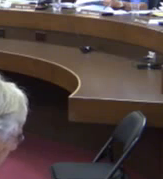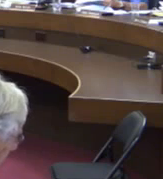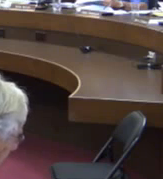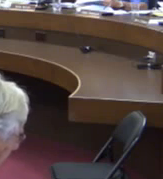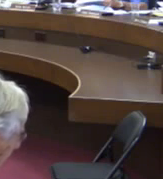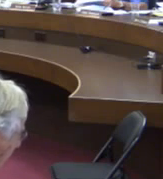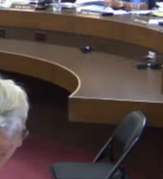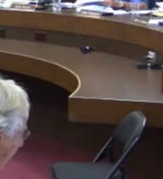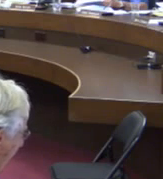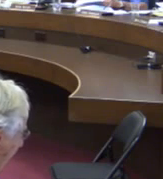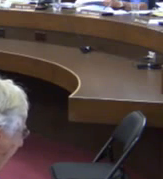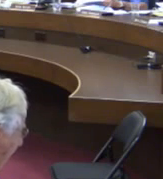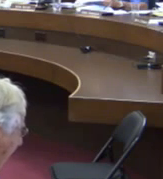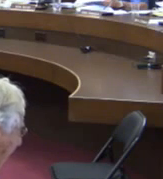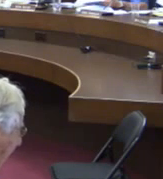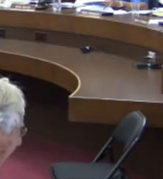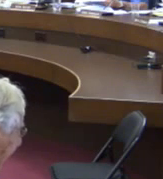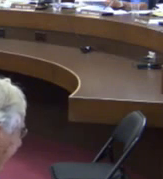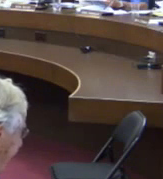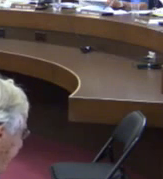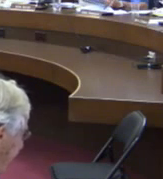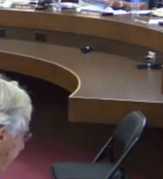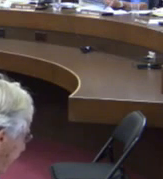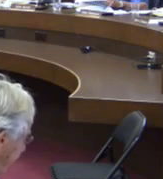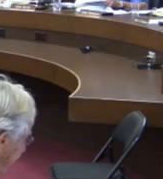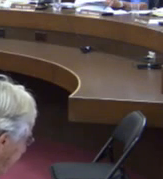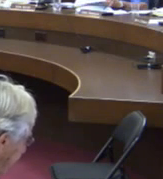that might go up that we aren't really counting. Inflation.